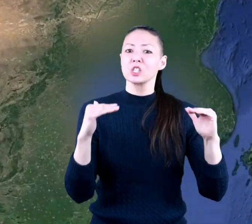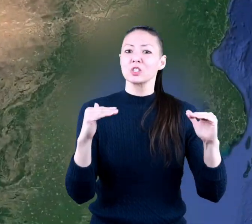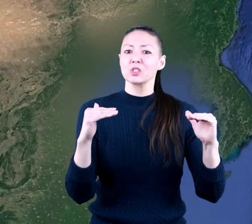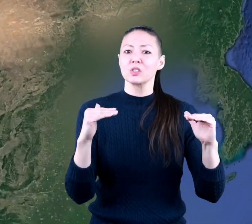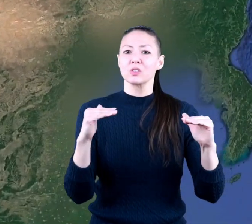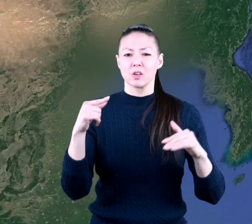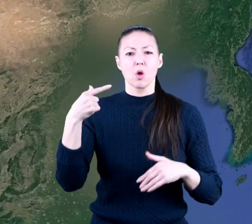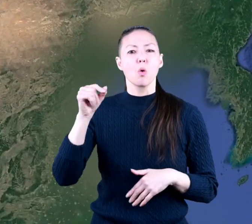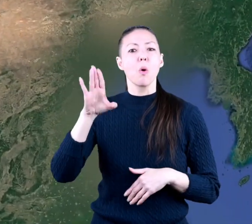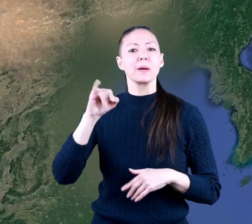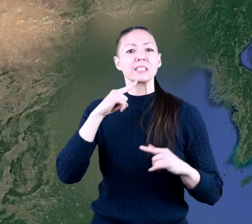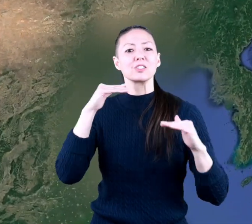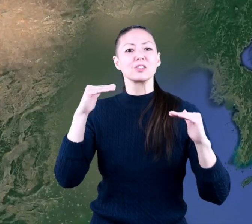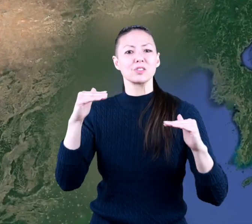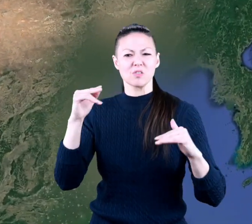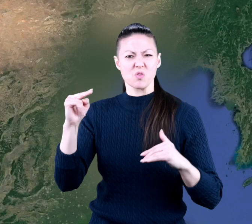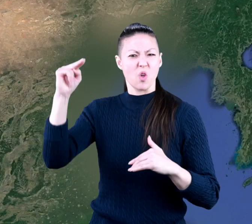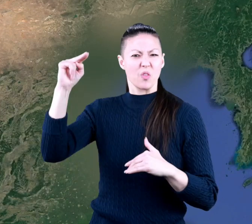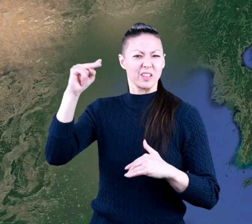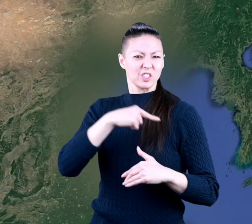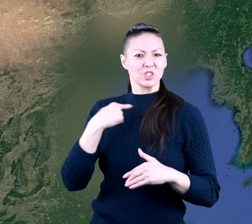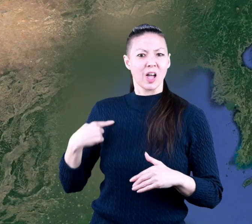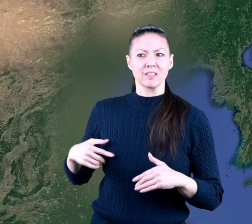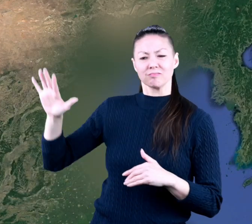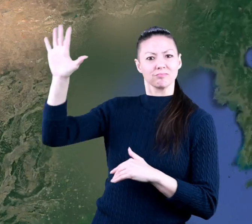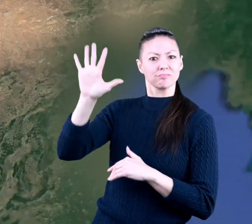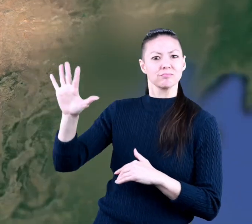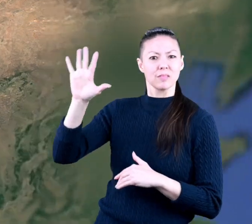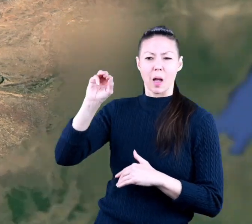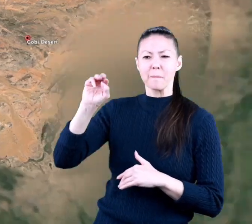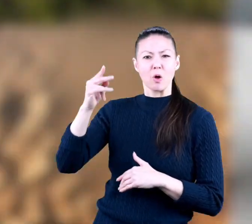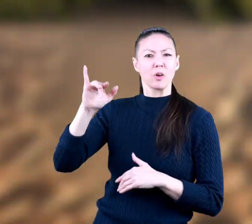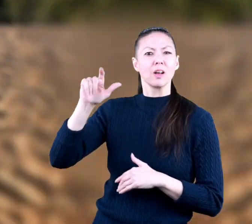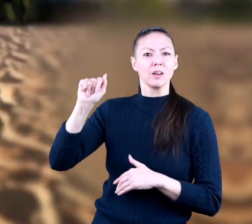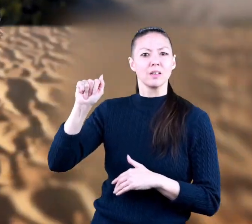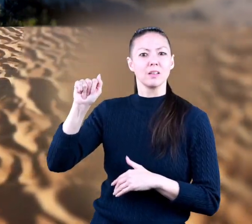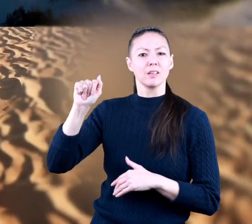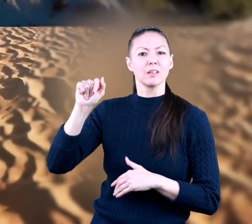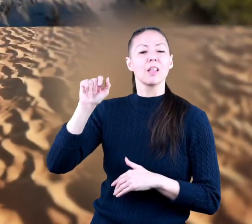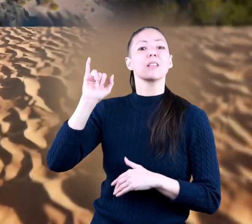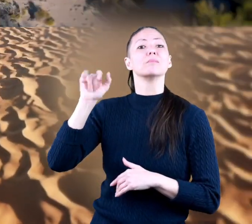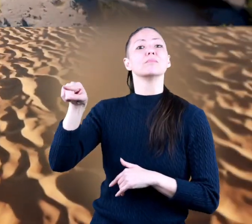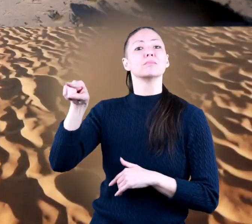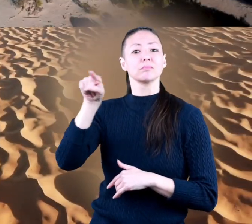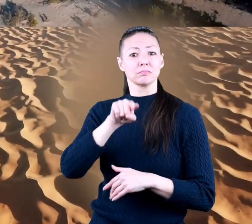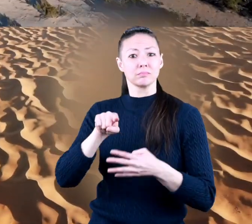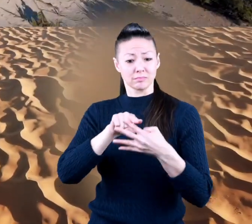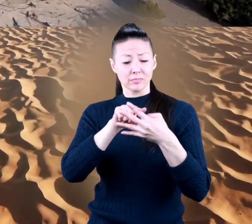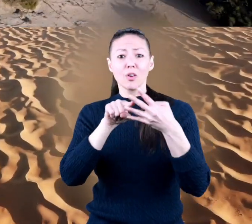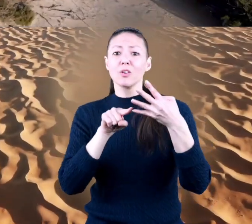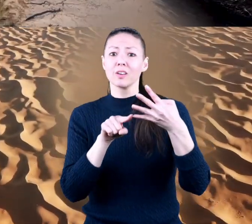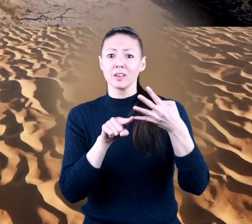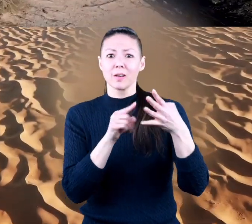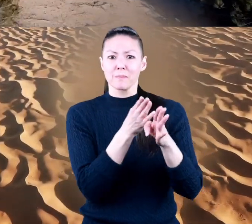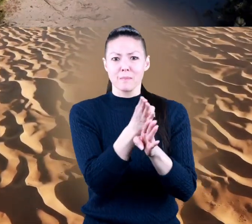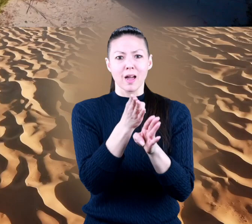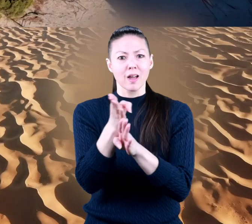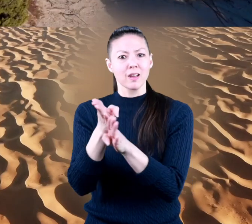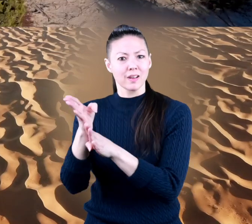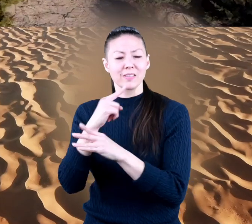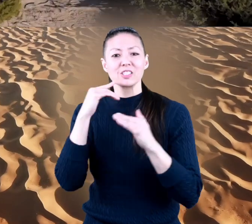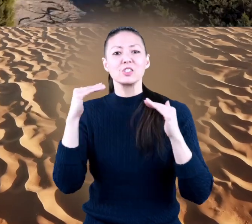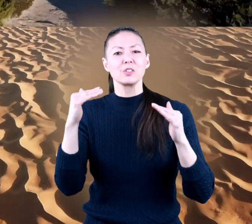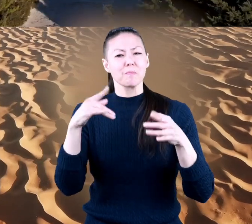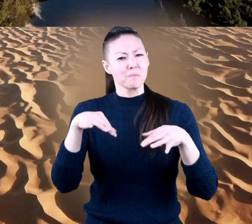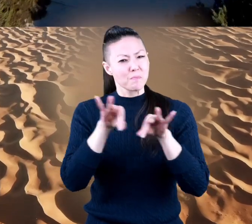cold desert is the Gobi Desert in northern China and Mongolia. While we put deserts in those 4 main categories,